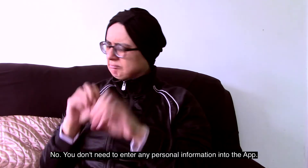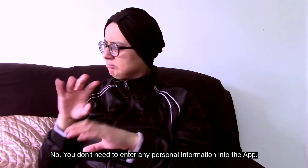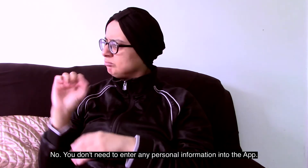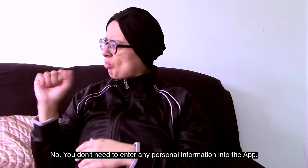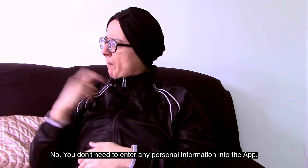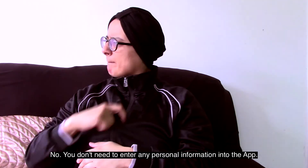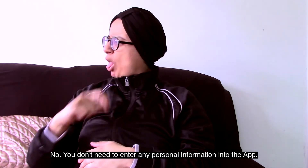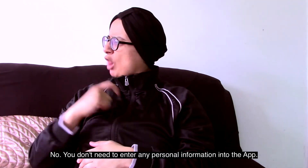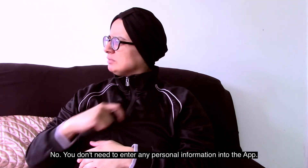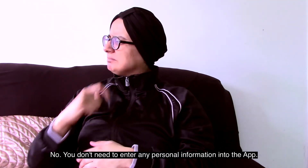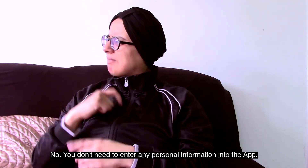app.